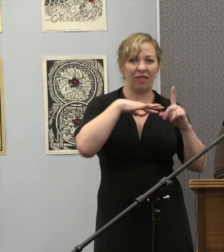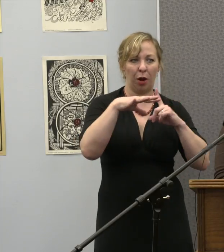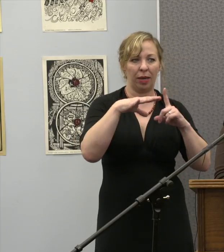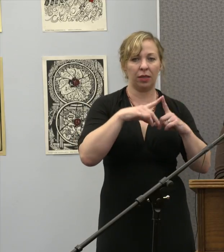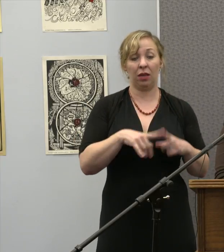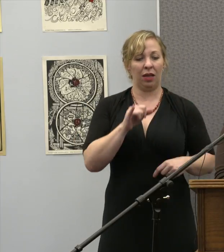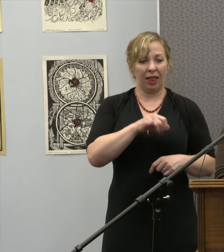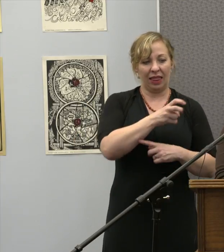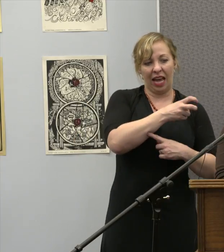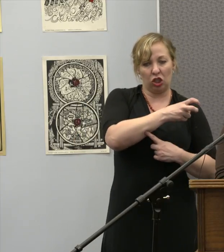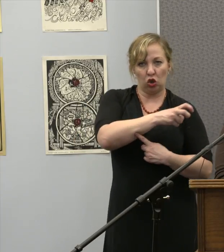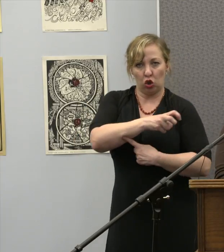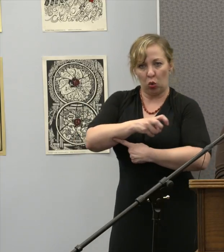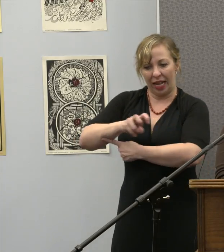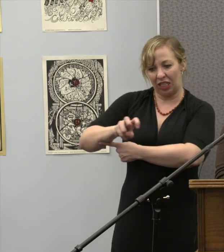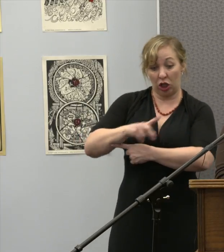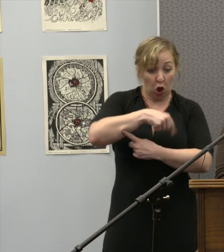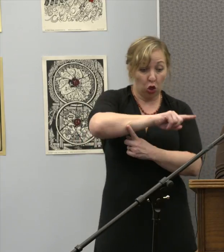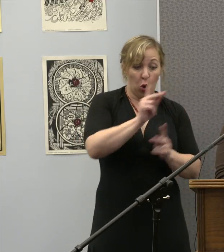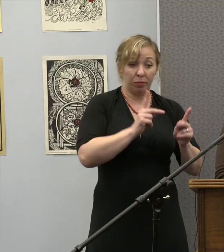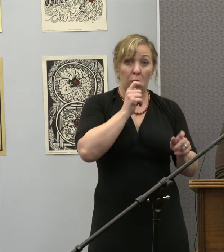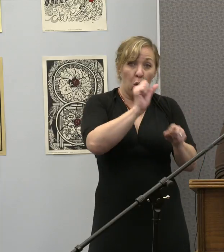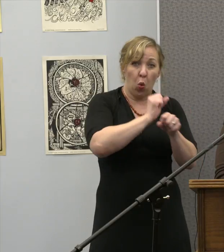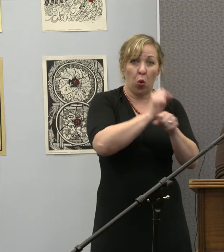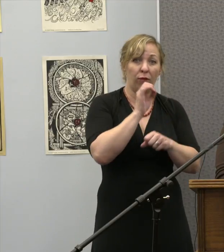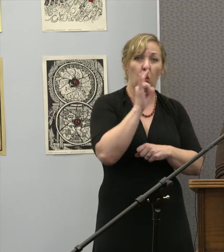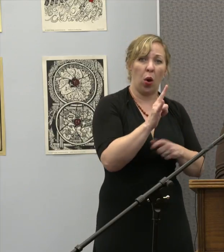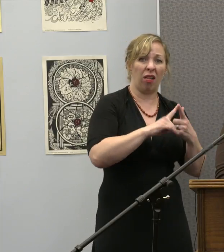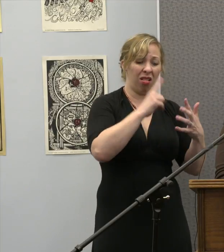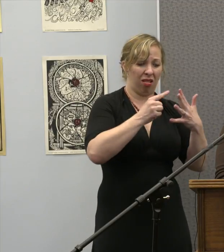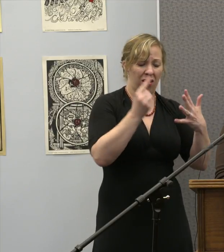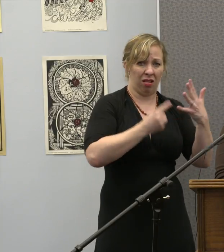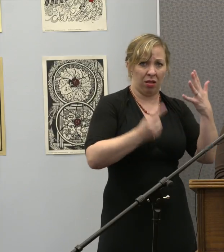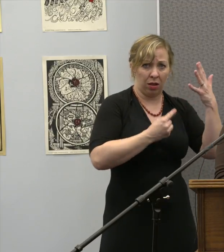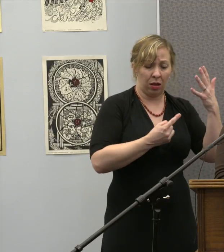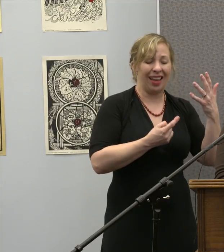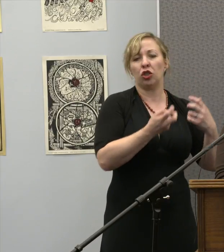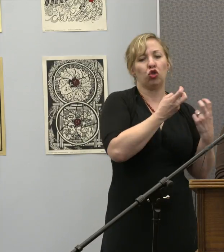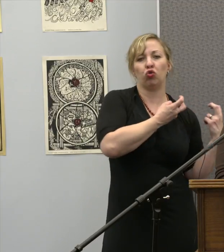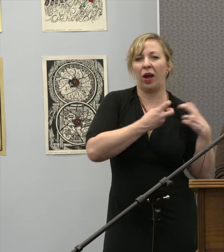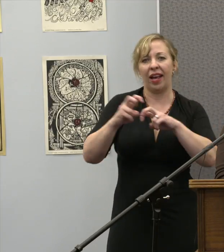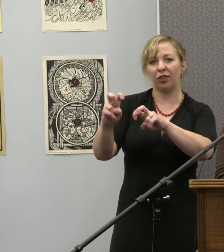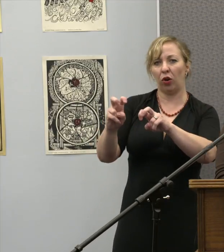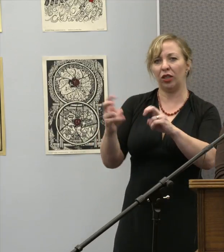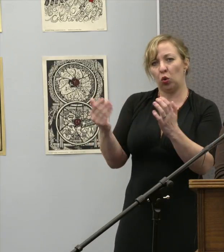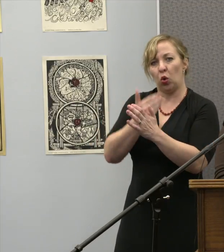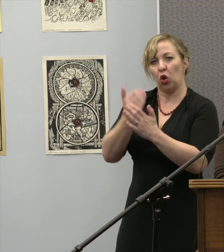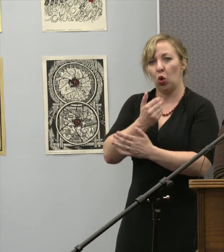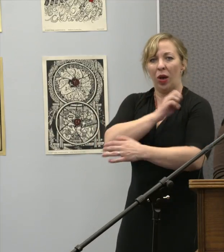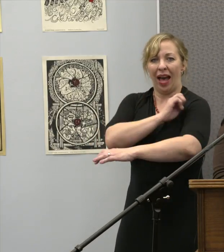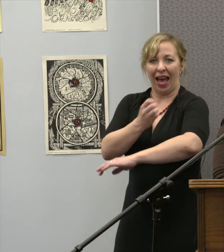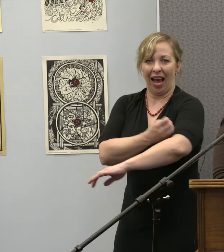of the transition, retraining workers, remediating toxic lands, building new infrastructures and technologies, are